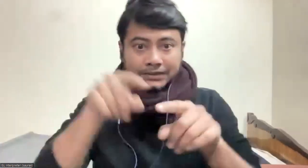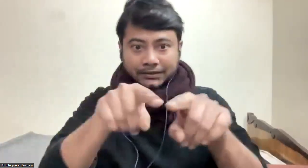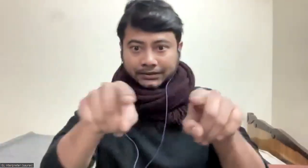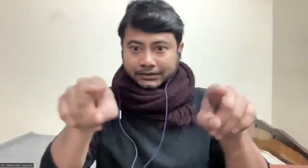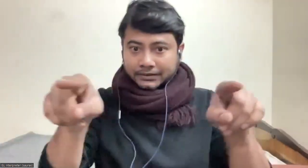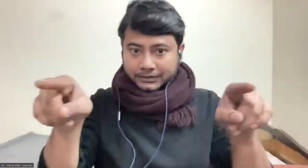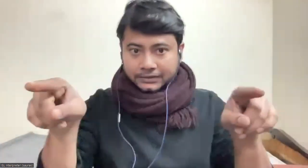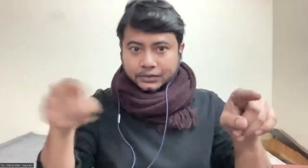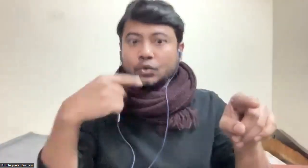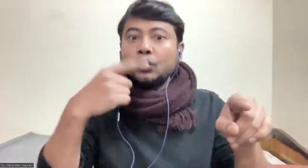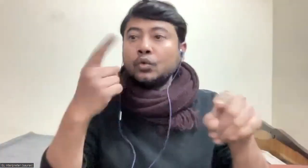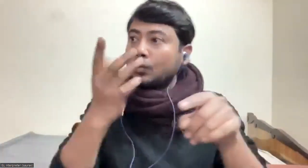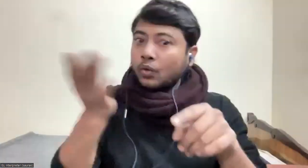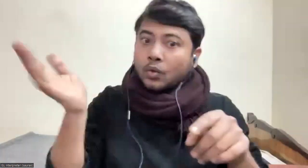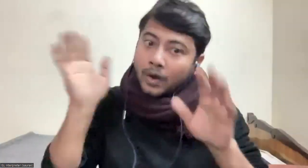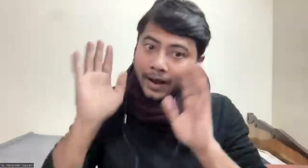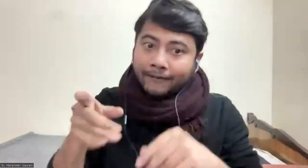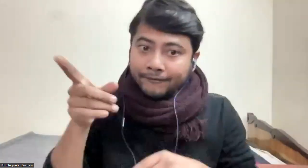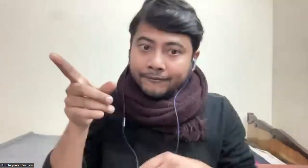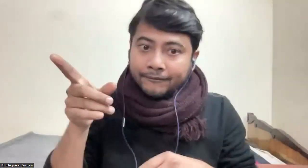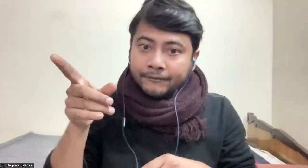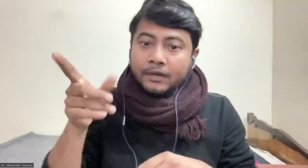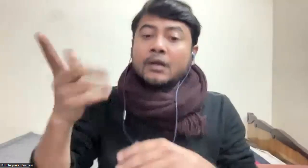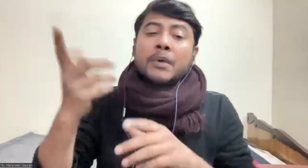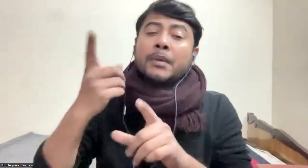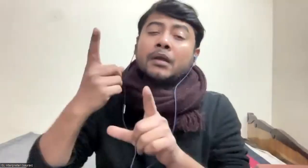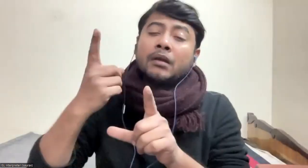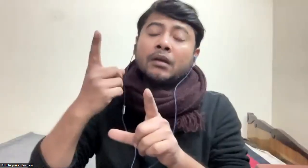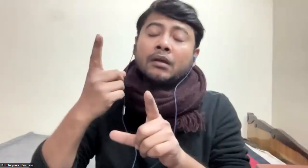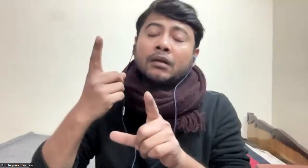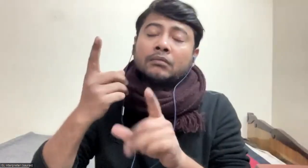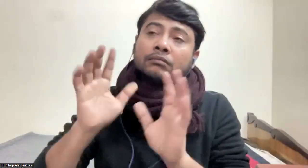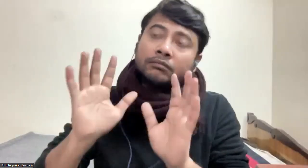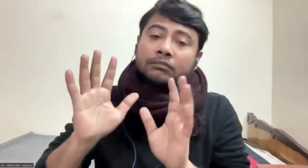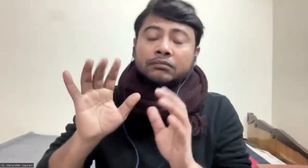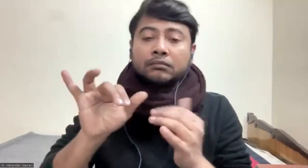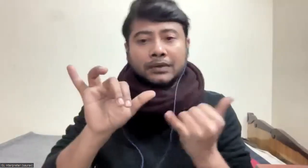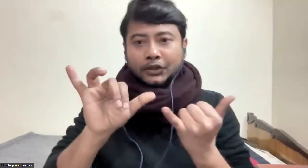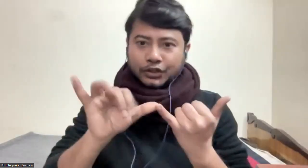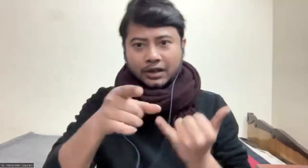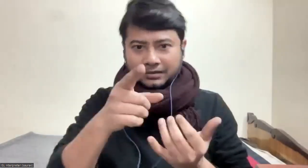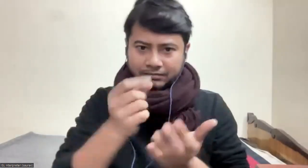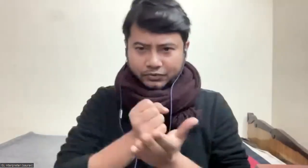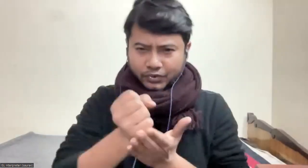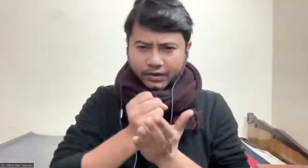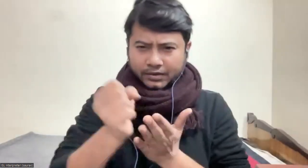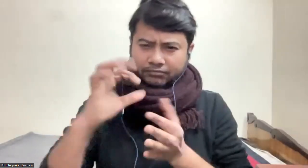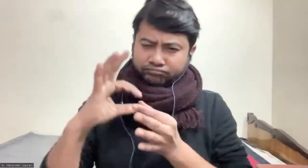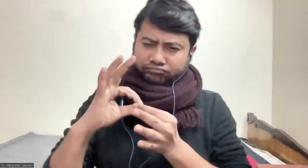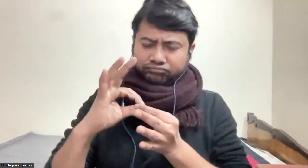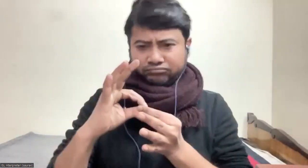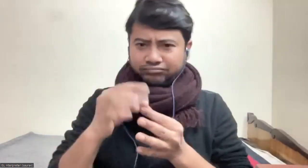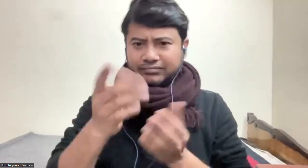So somebody is a big devotee, somebody is also worshipping Krishna like you are trying to please Krishna by